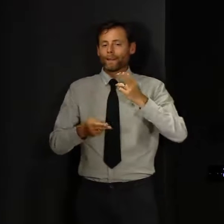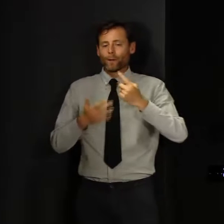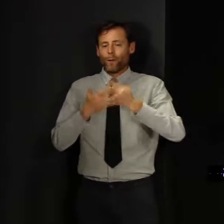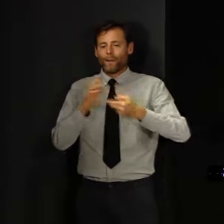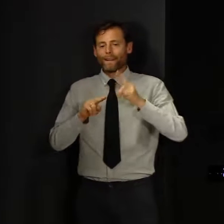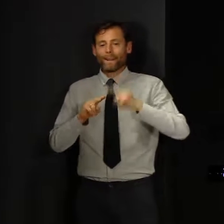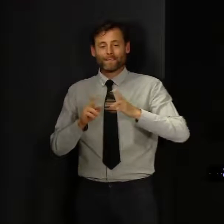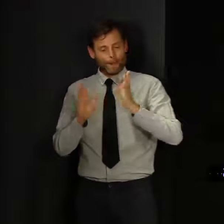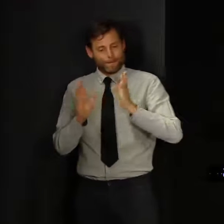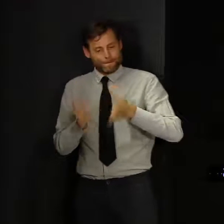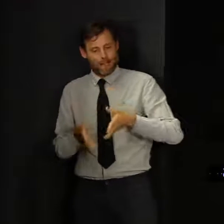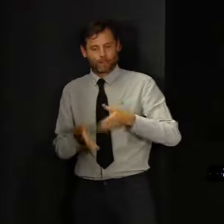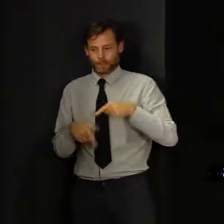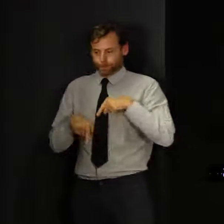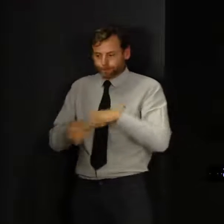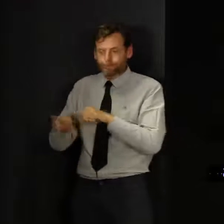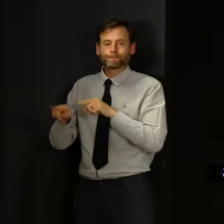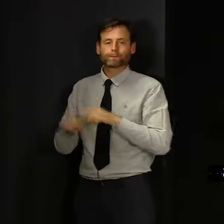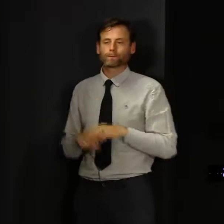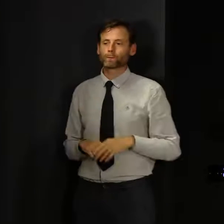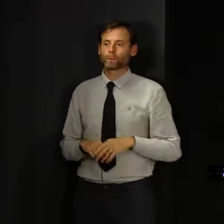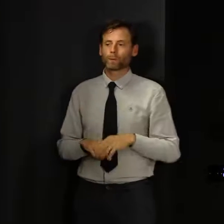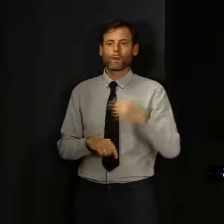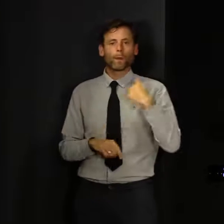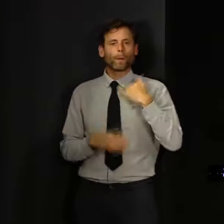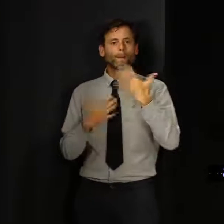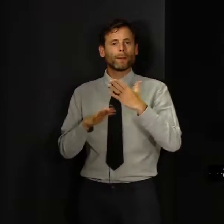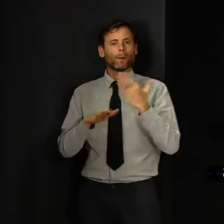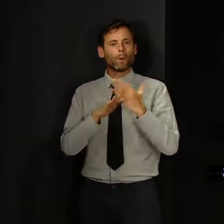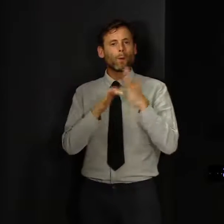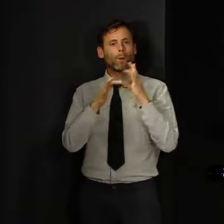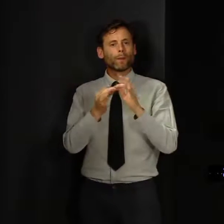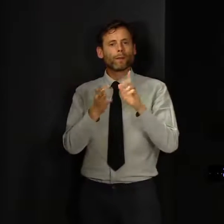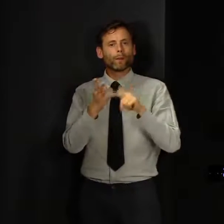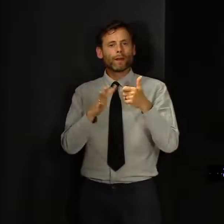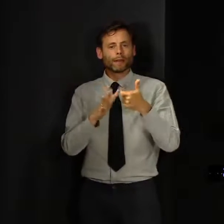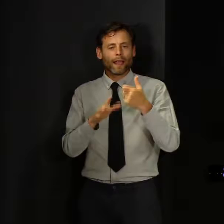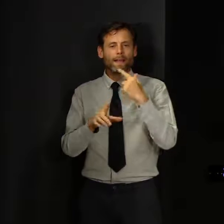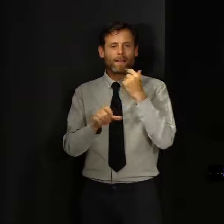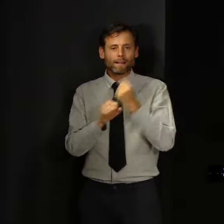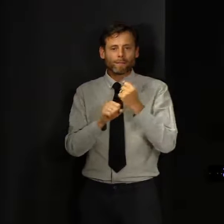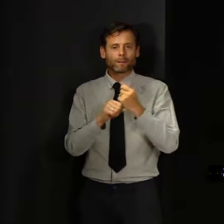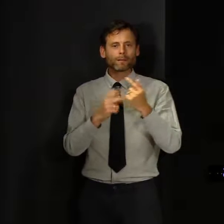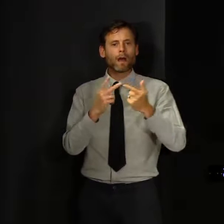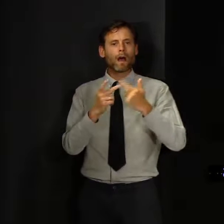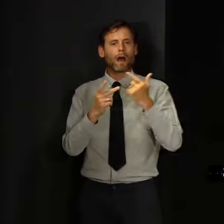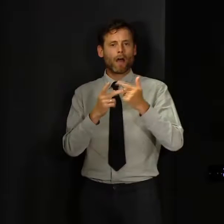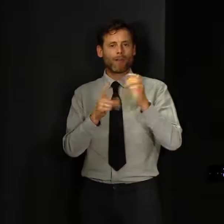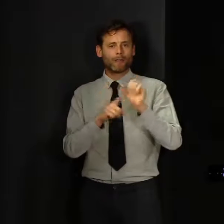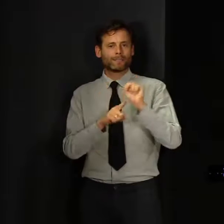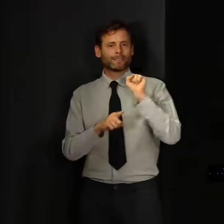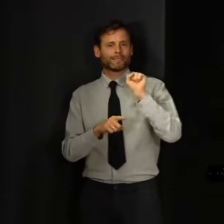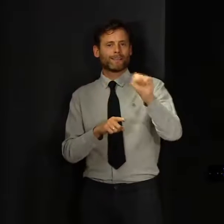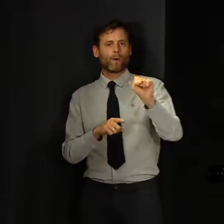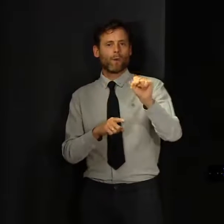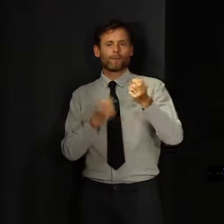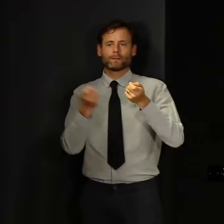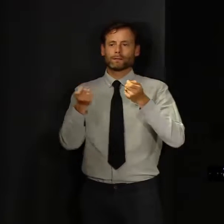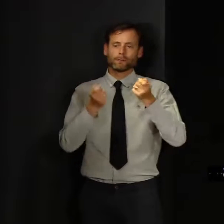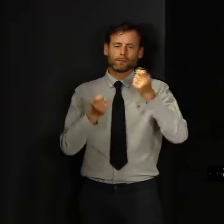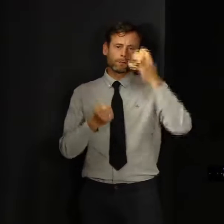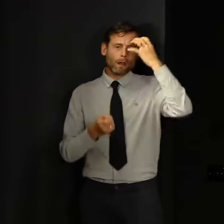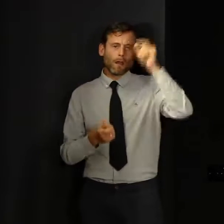necessary. We've worked with our colleagues in the UK government and across other devolved administrations to introduce these public